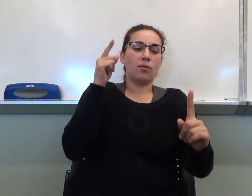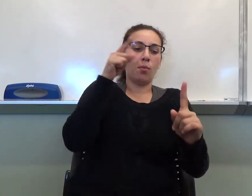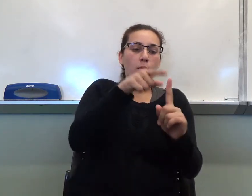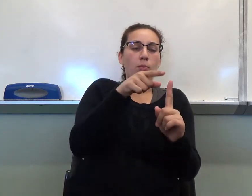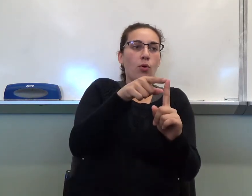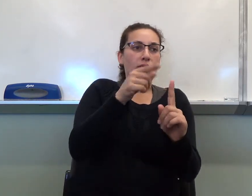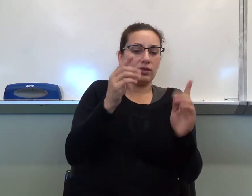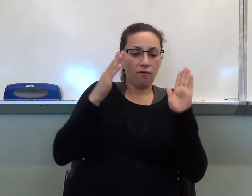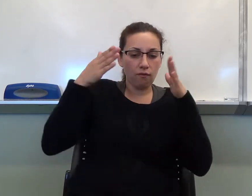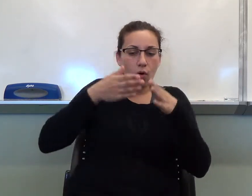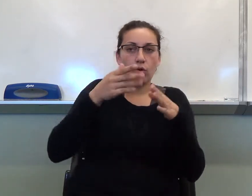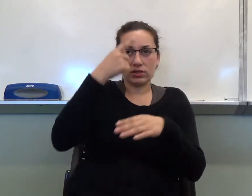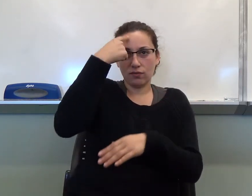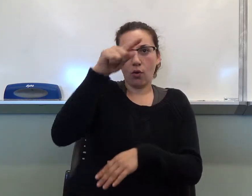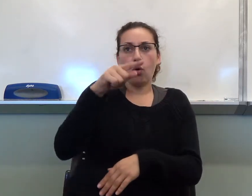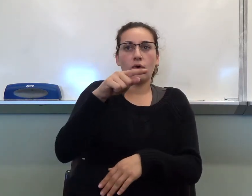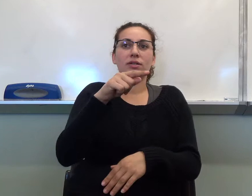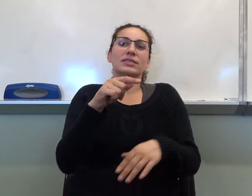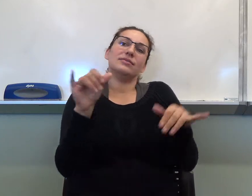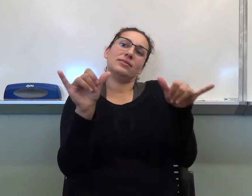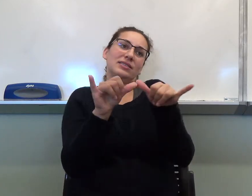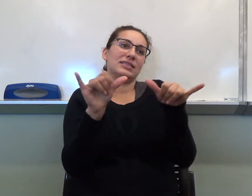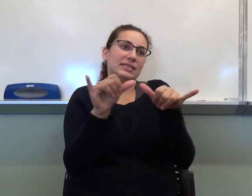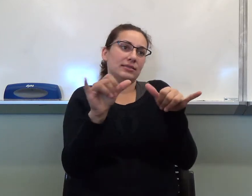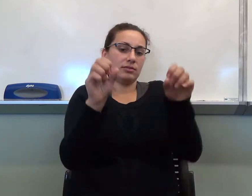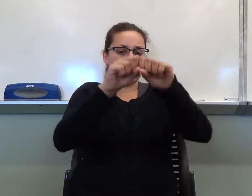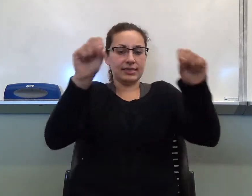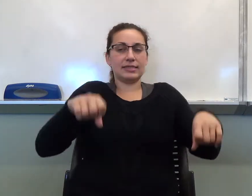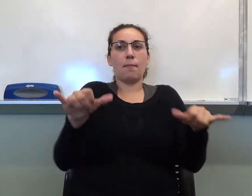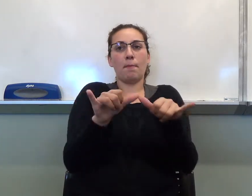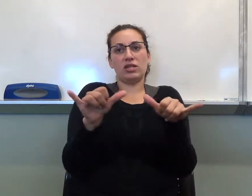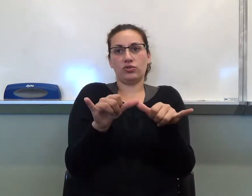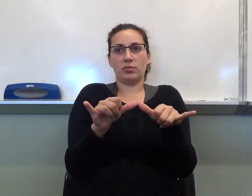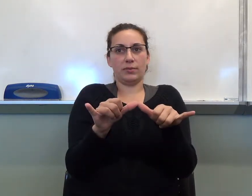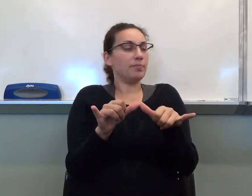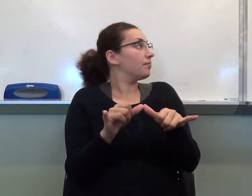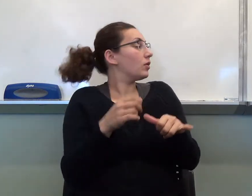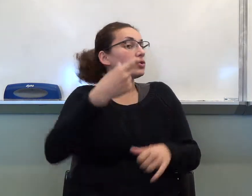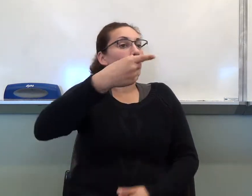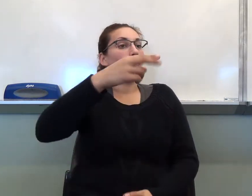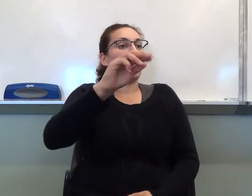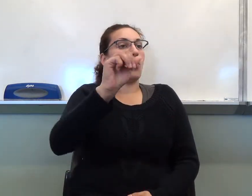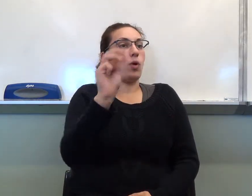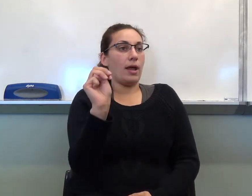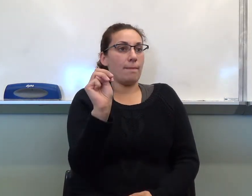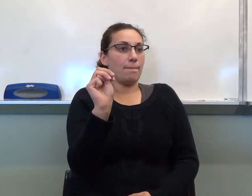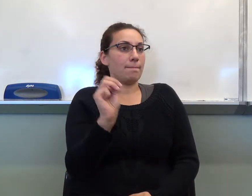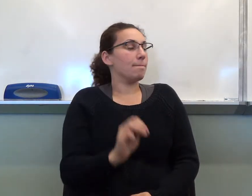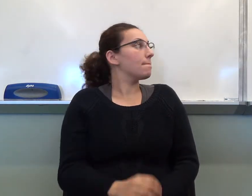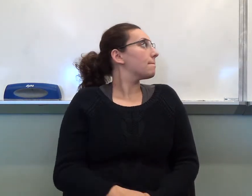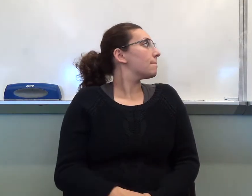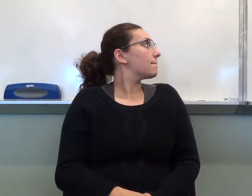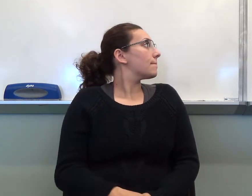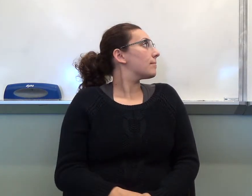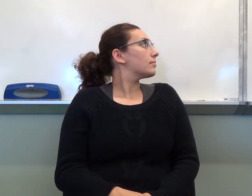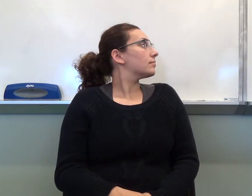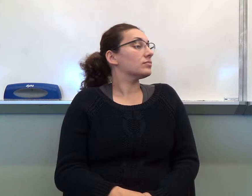So, if you're going to talk about a gram here at the center, all right, when you go out here, you're going to have a centigram,